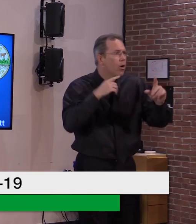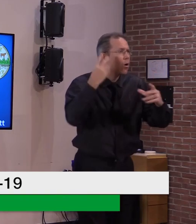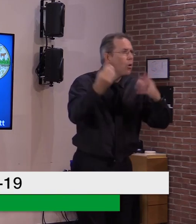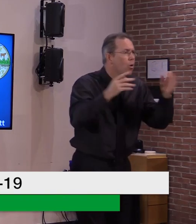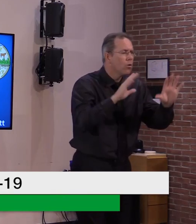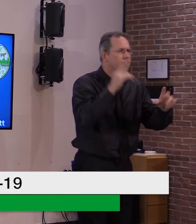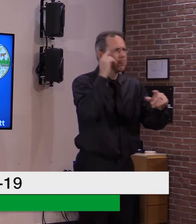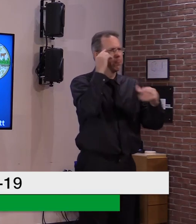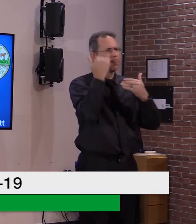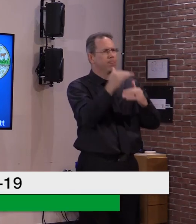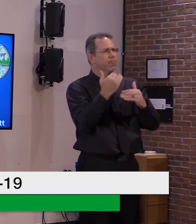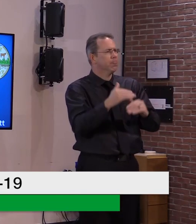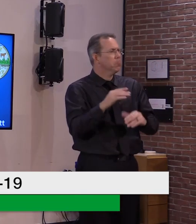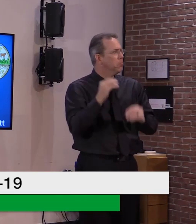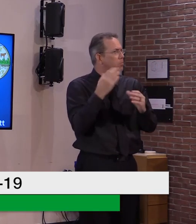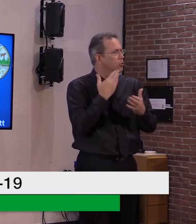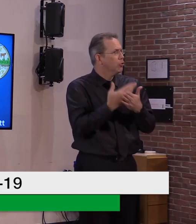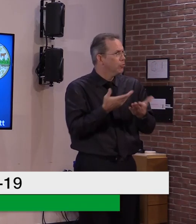county courier